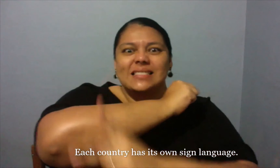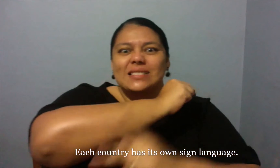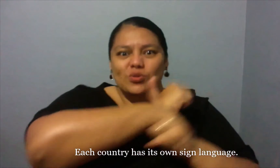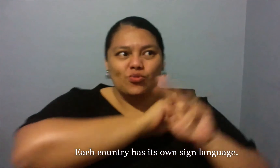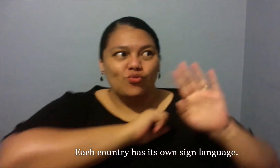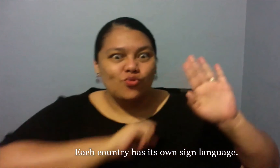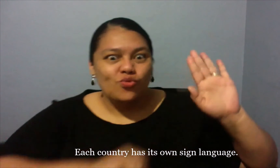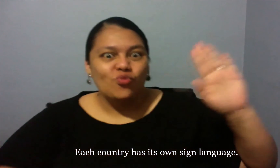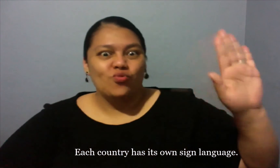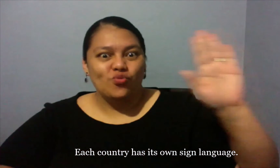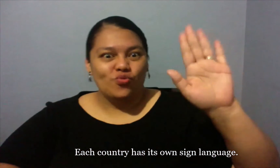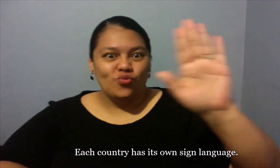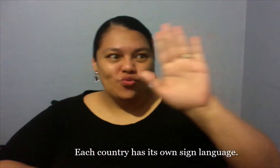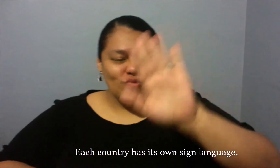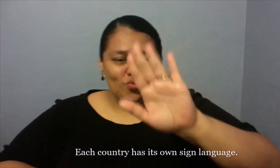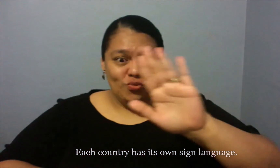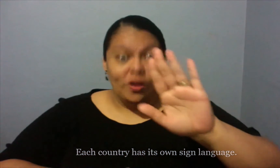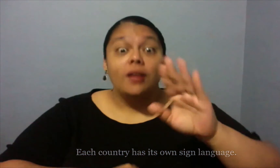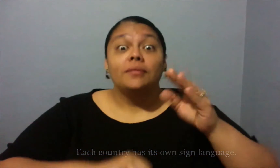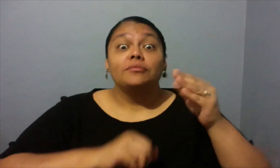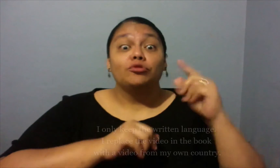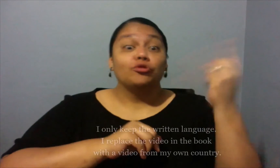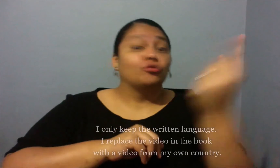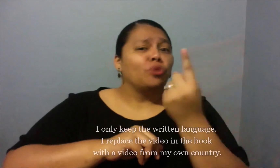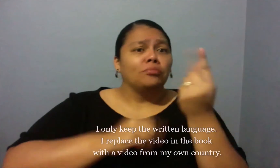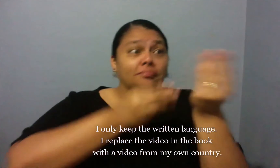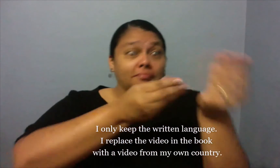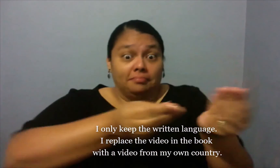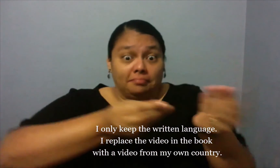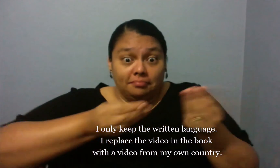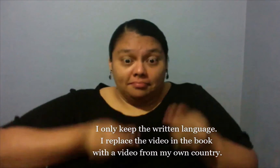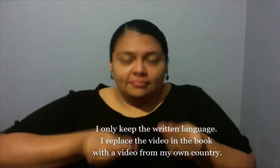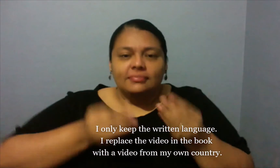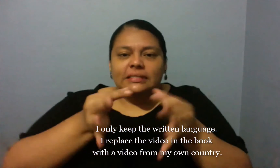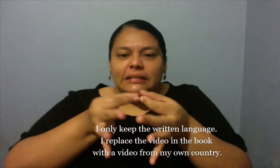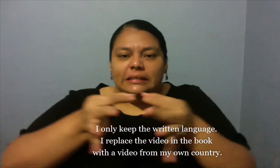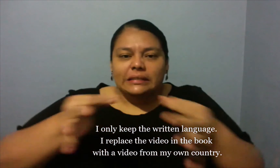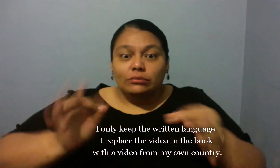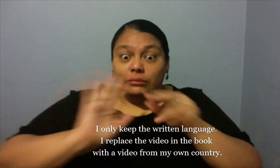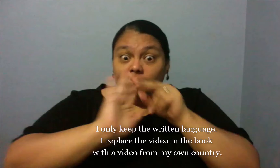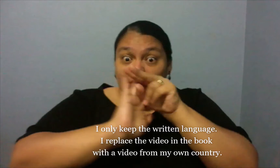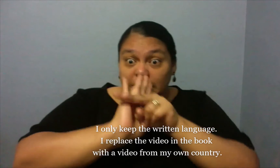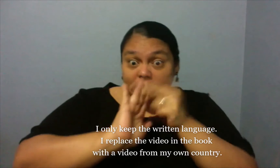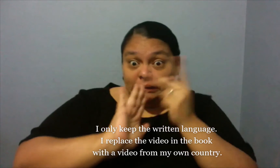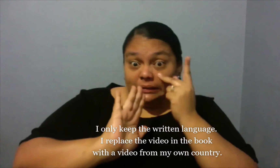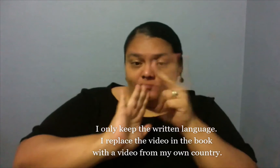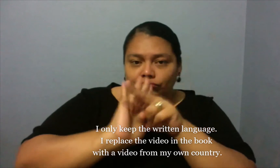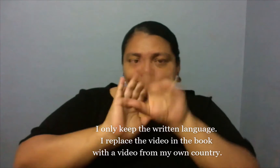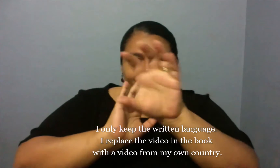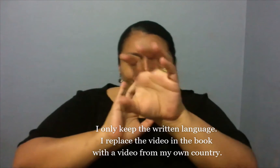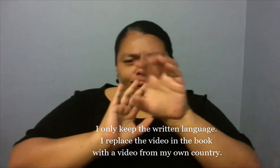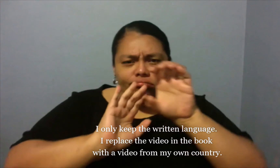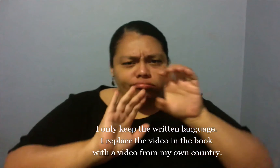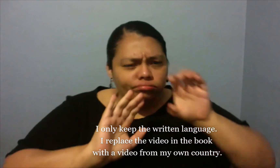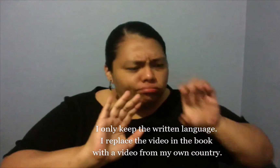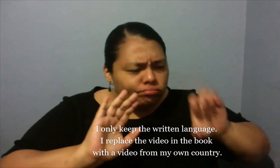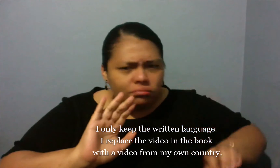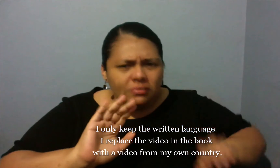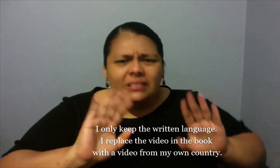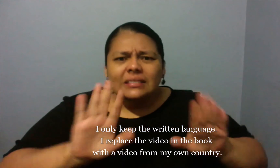country has its own sign language. I only keep the written language. I replace the video in the